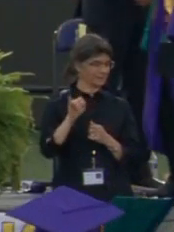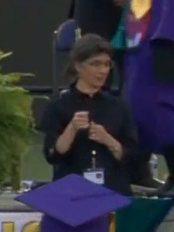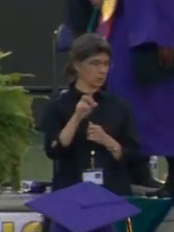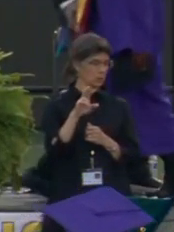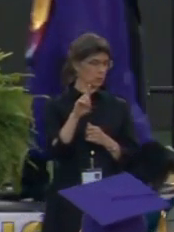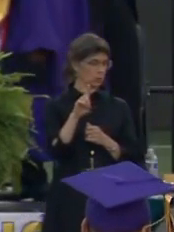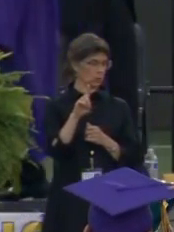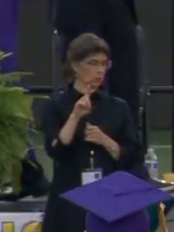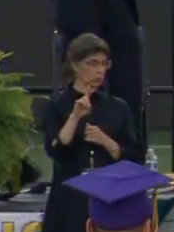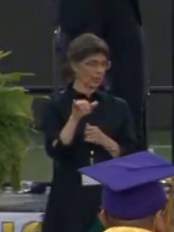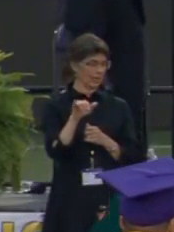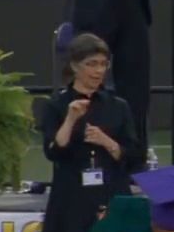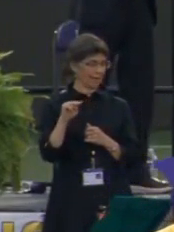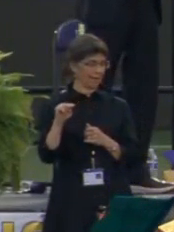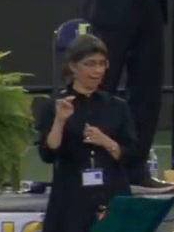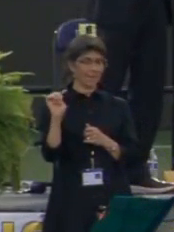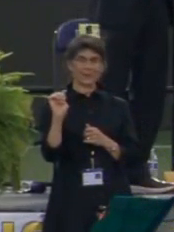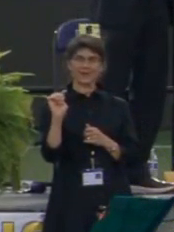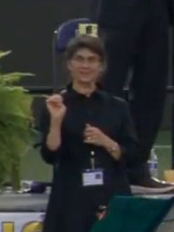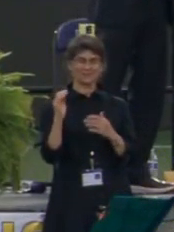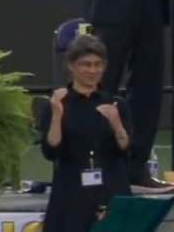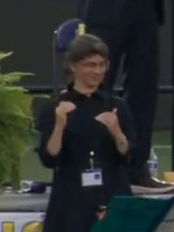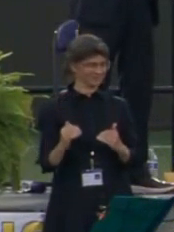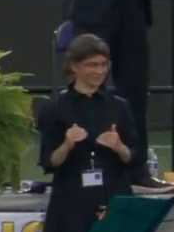Jordan Ebbett.